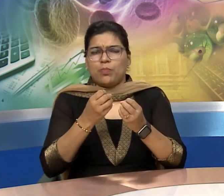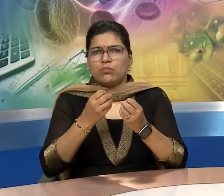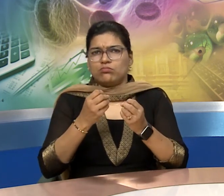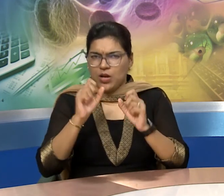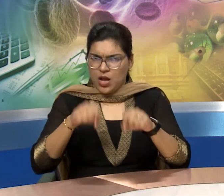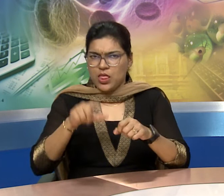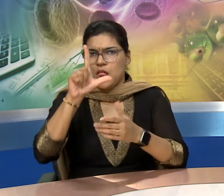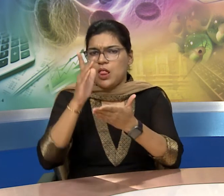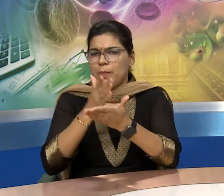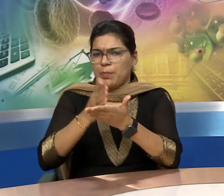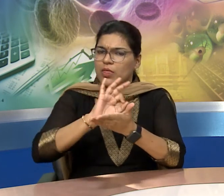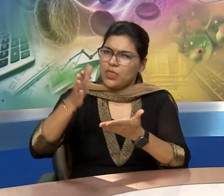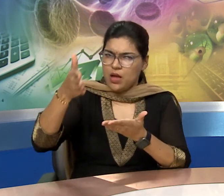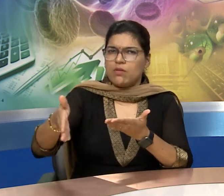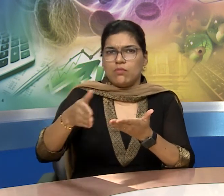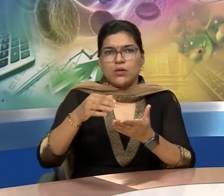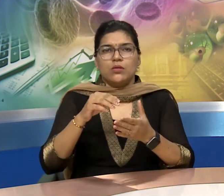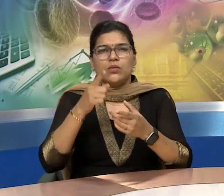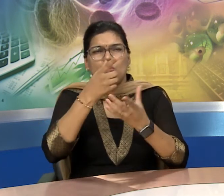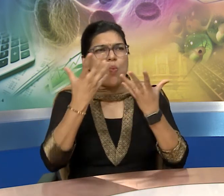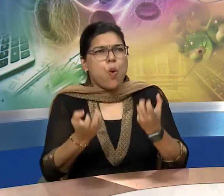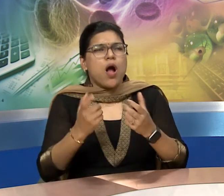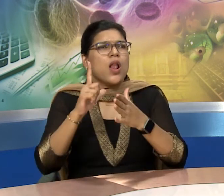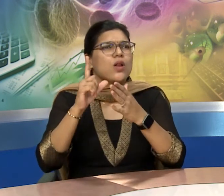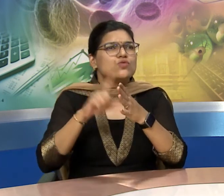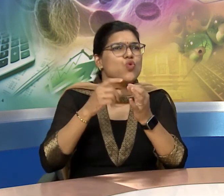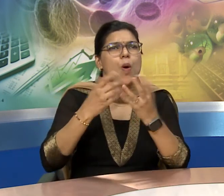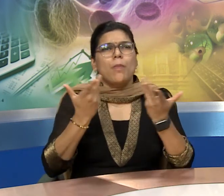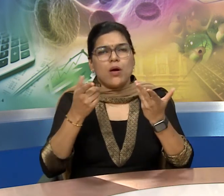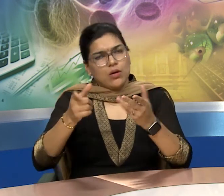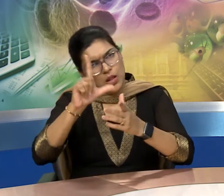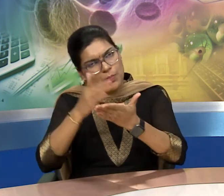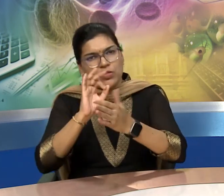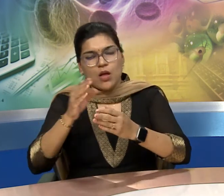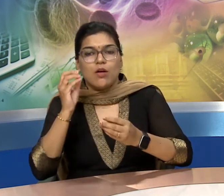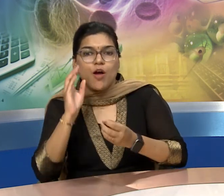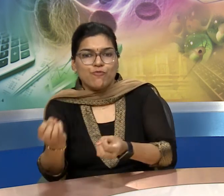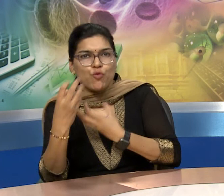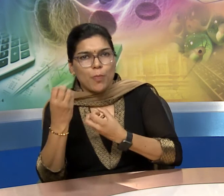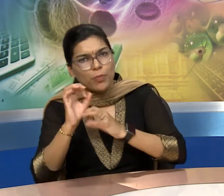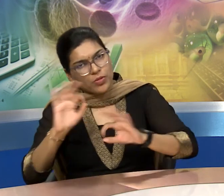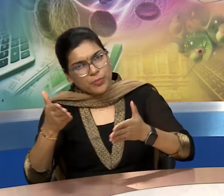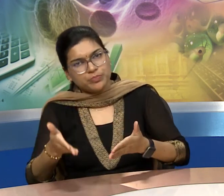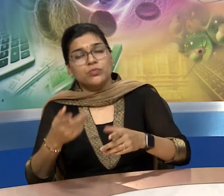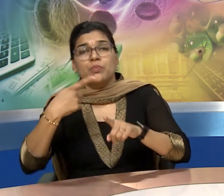Another point which we discussed was that the employment opportunities, public utility